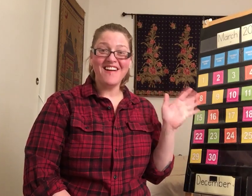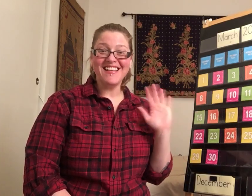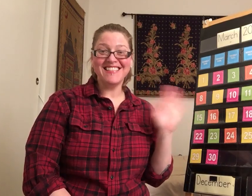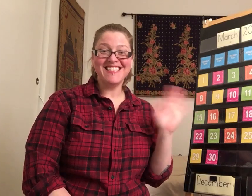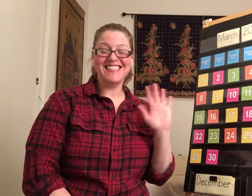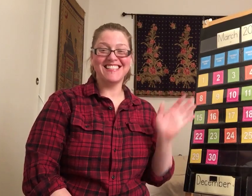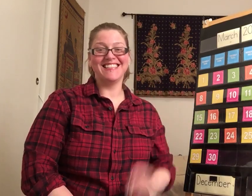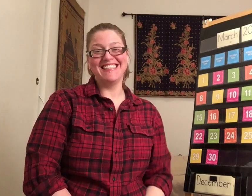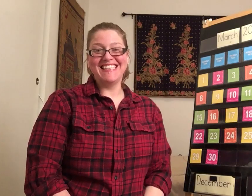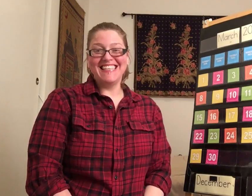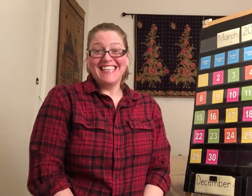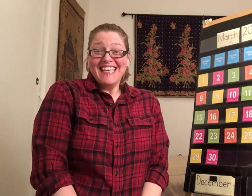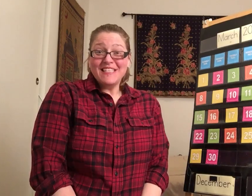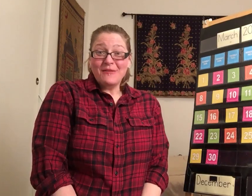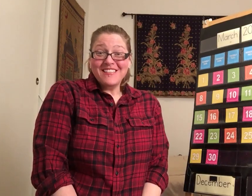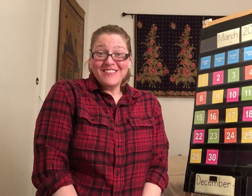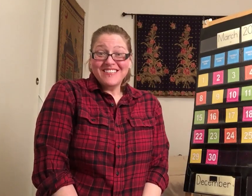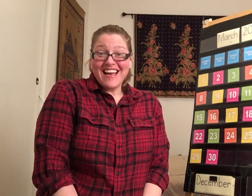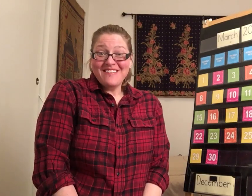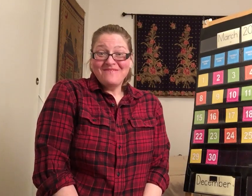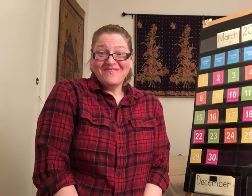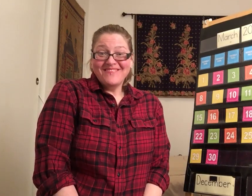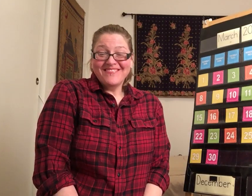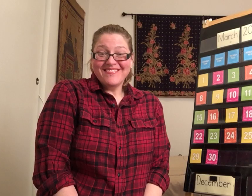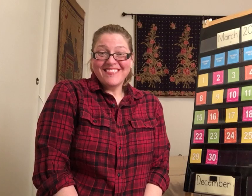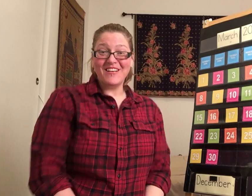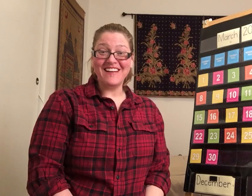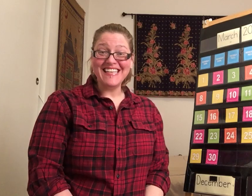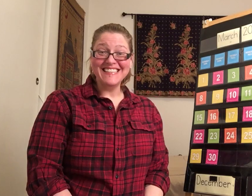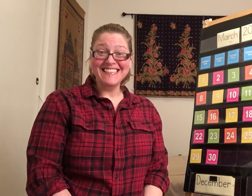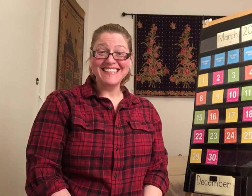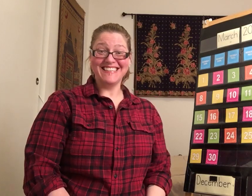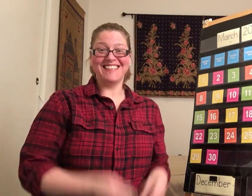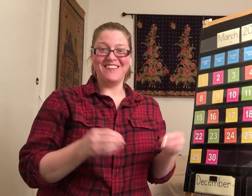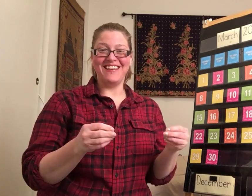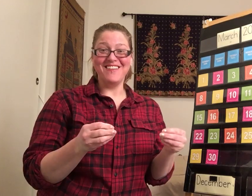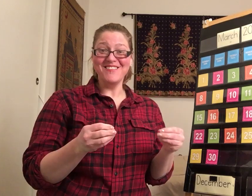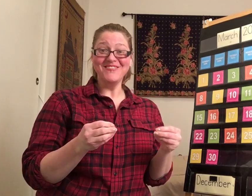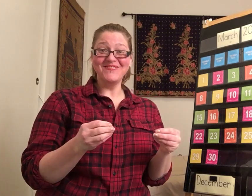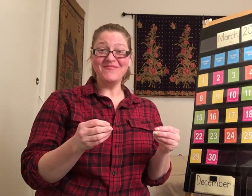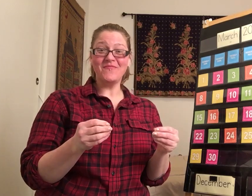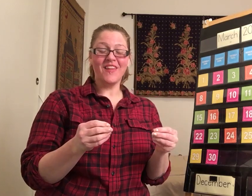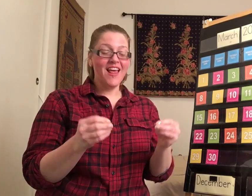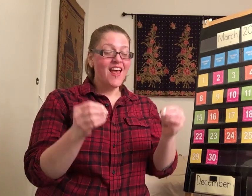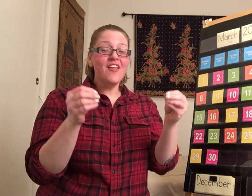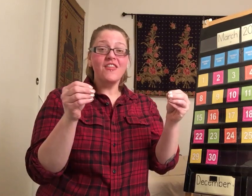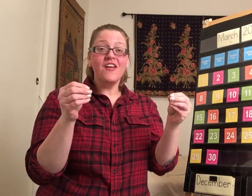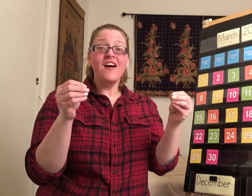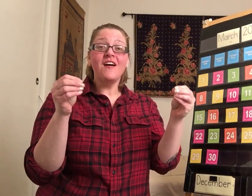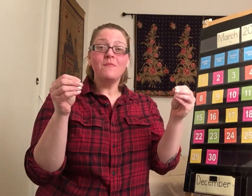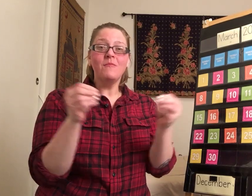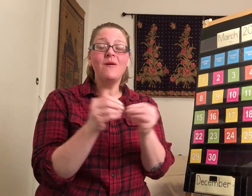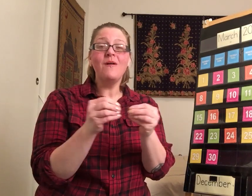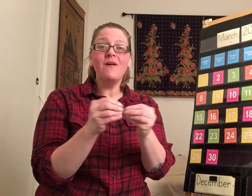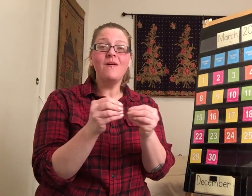Hi friends! It's morning circle time. Are you ready? Here we go. The